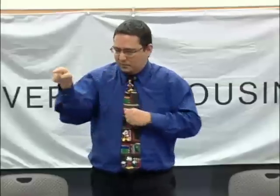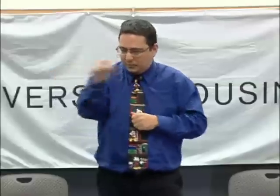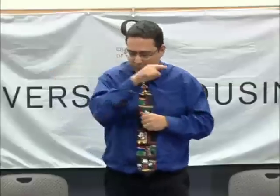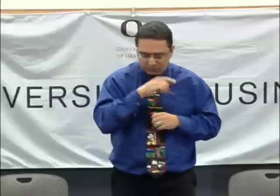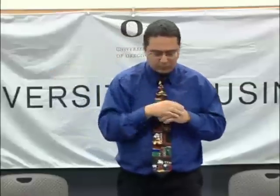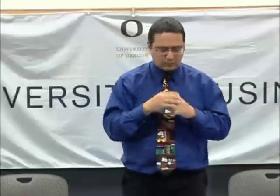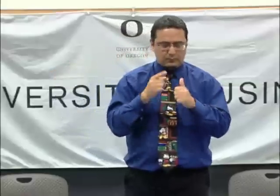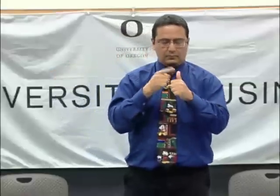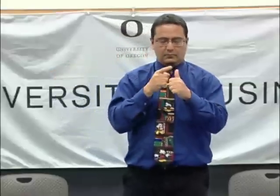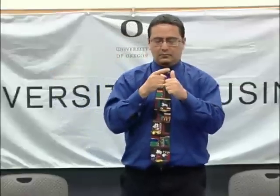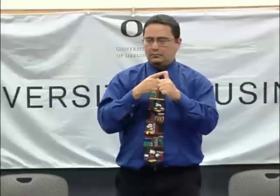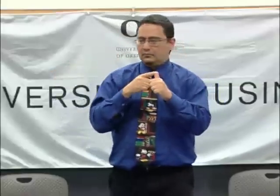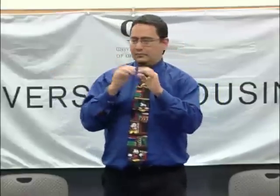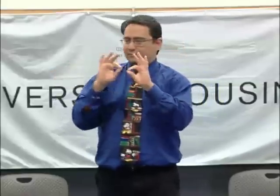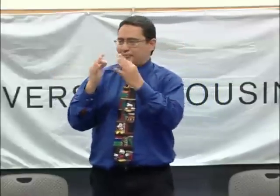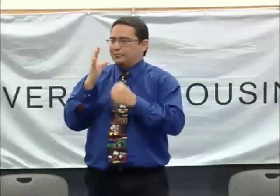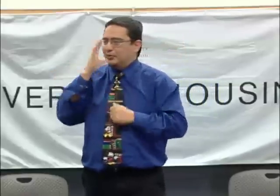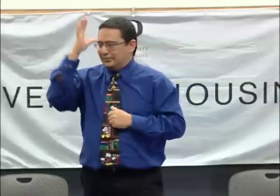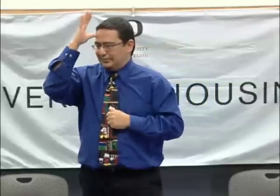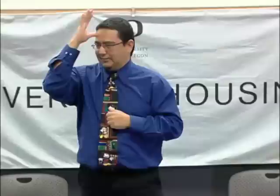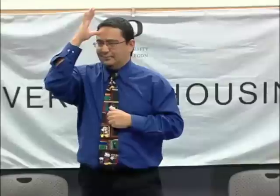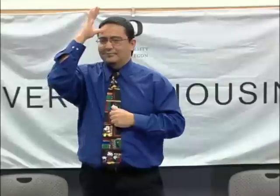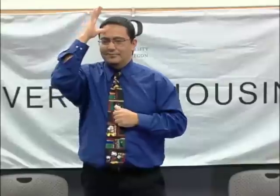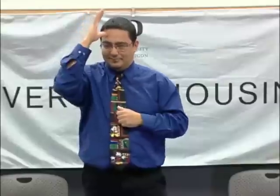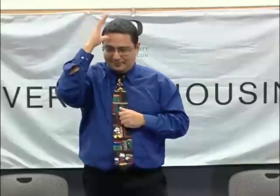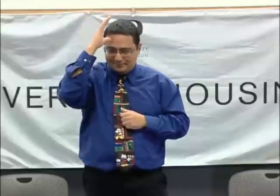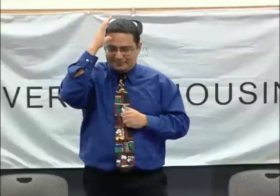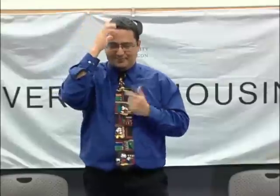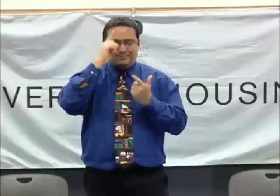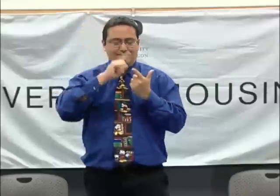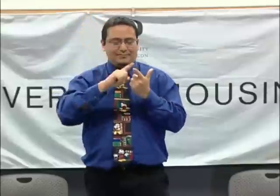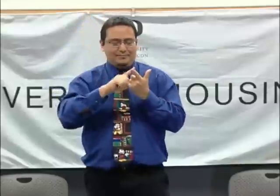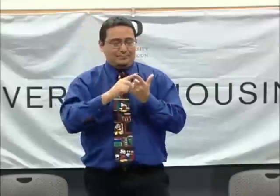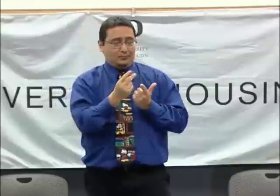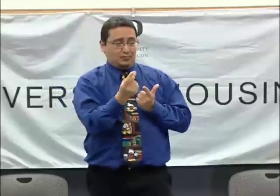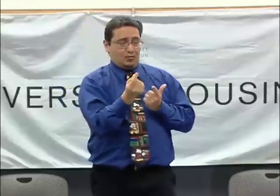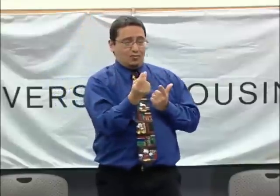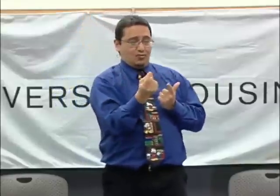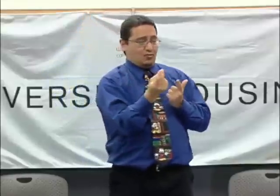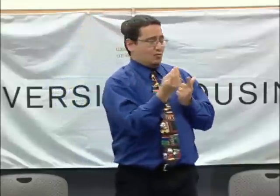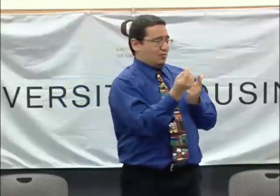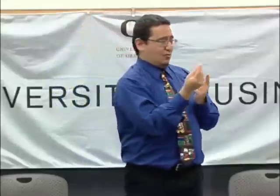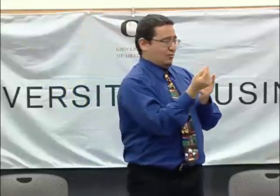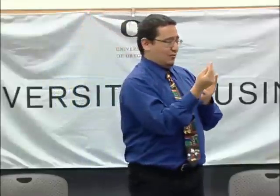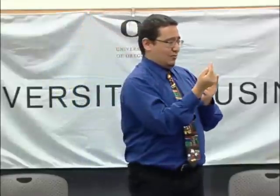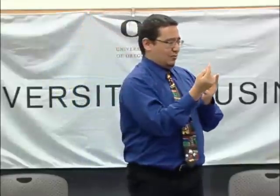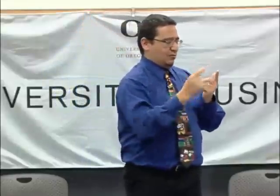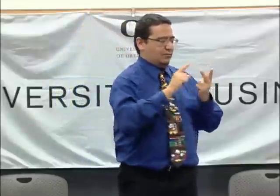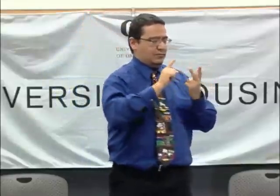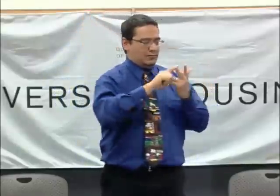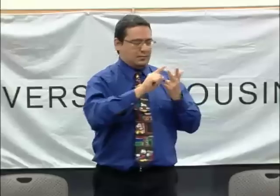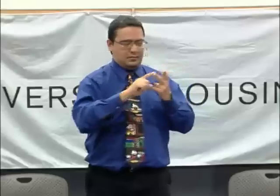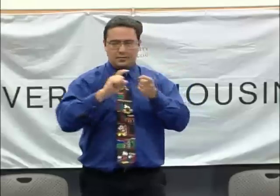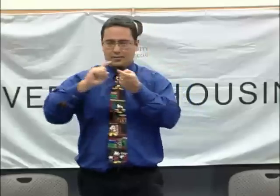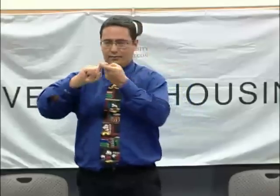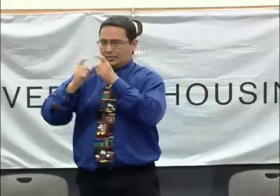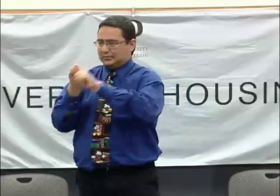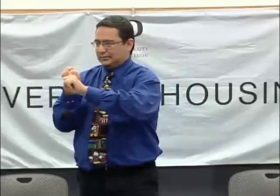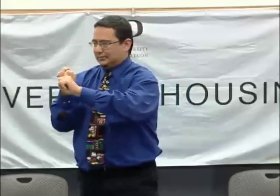And so I'd like to share these ideas with you. First, family with parents. Second, dog.